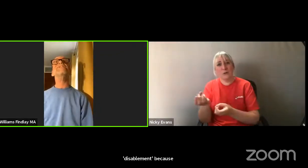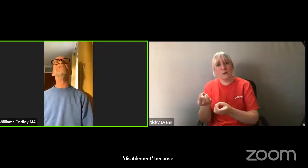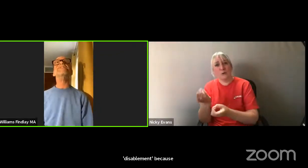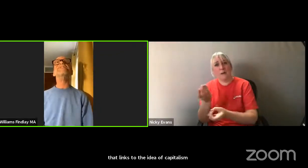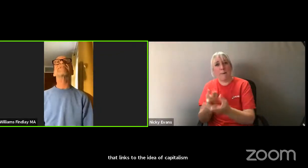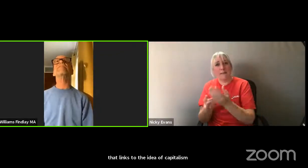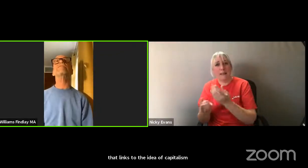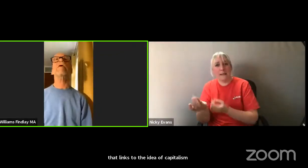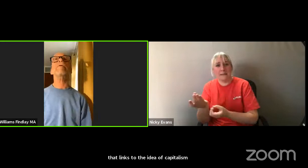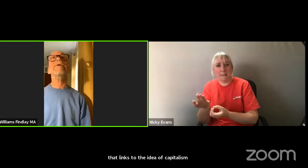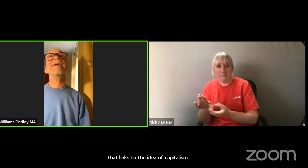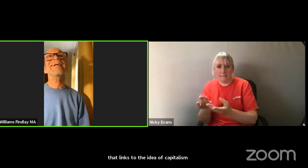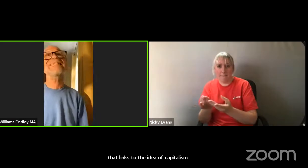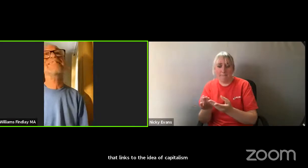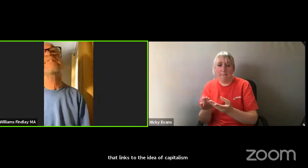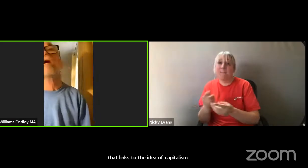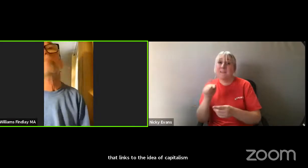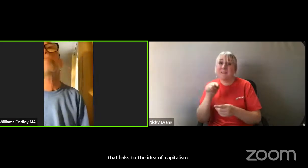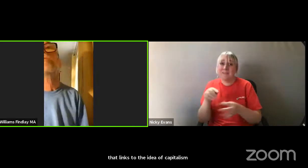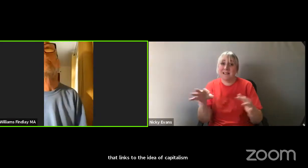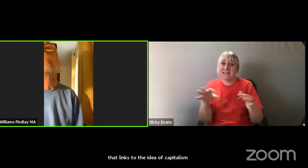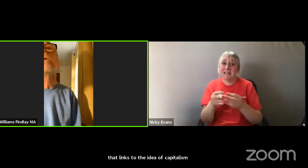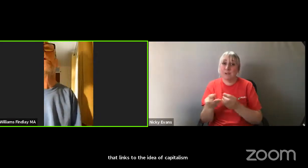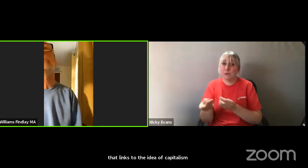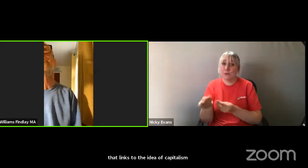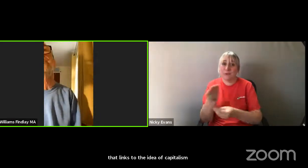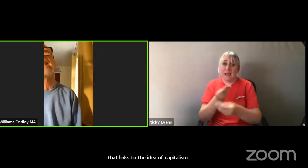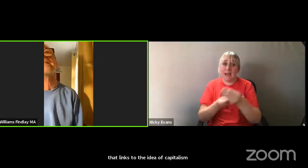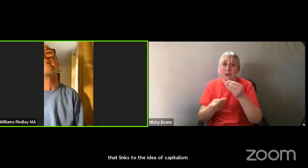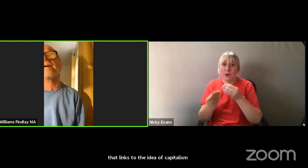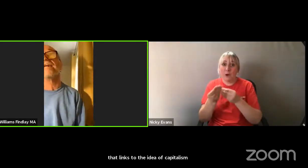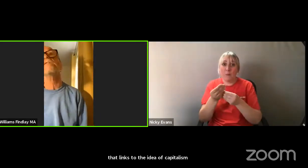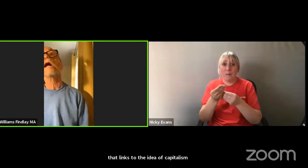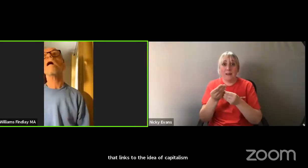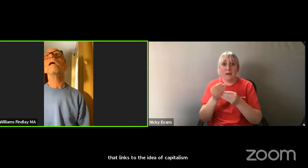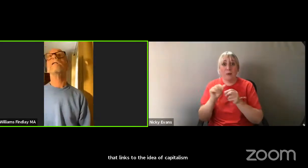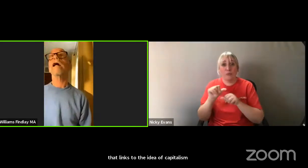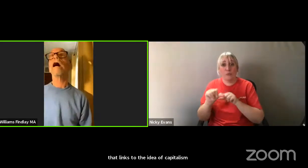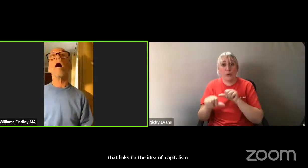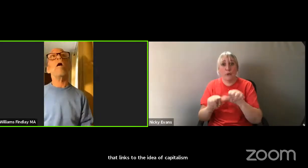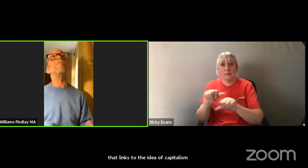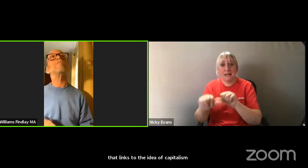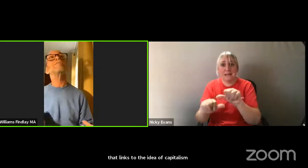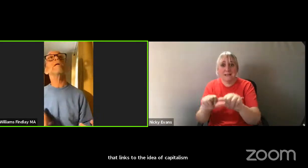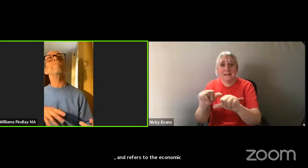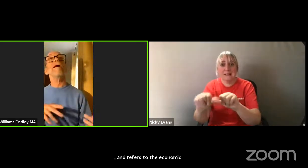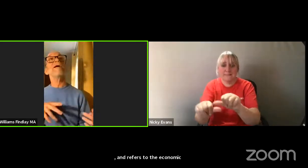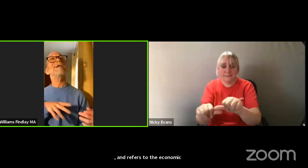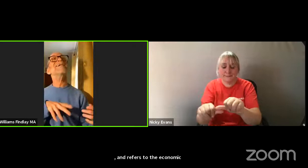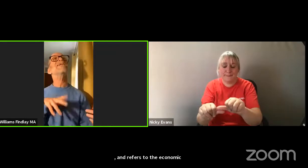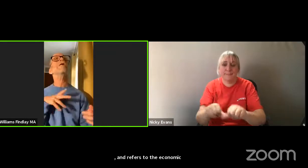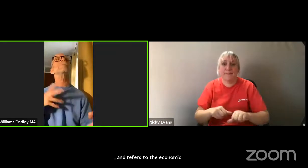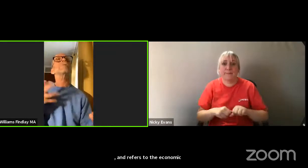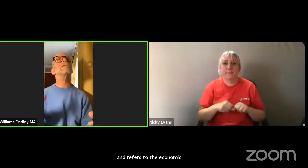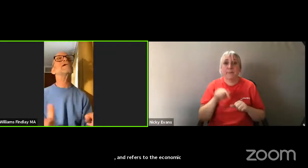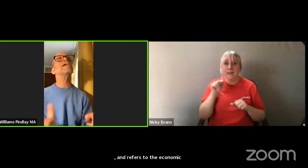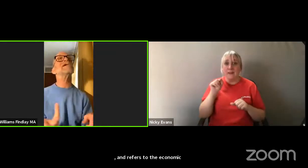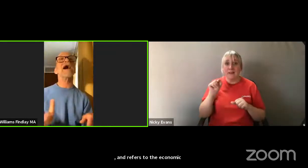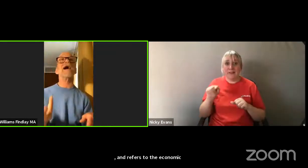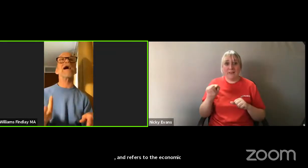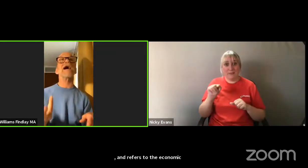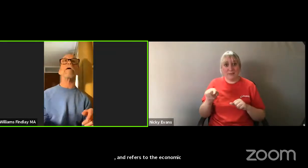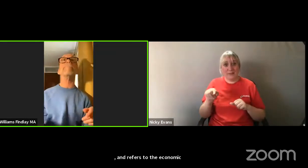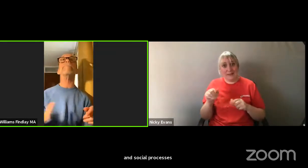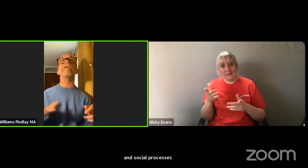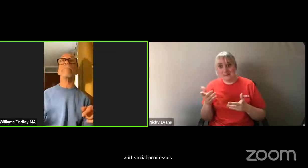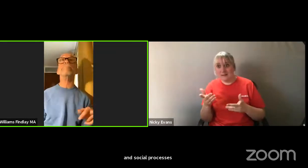the economic and social processes that ultimately